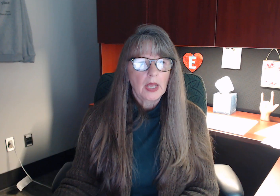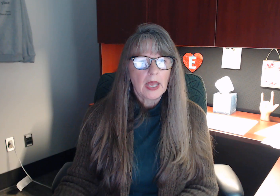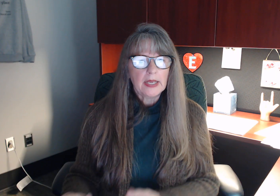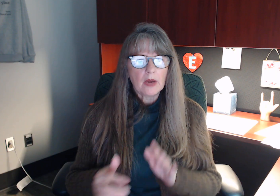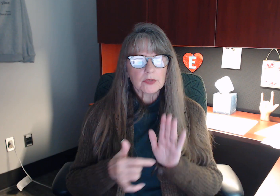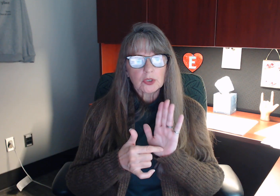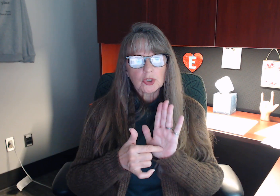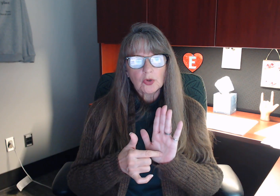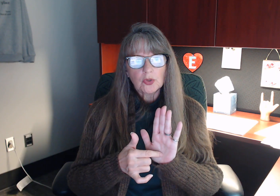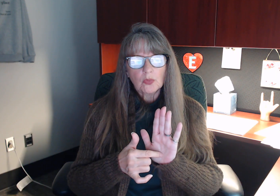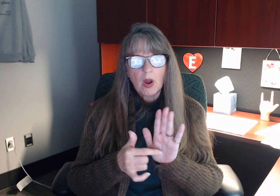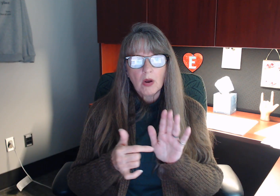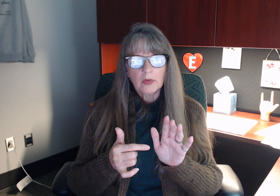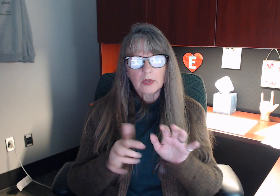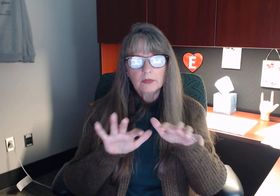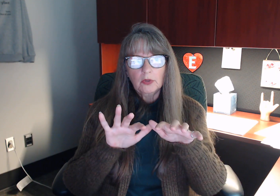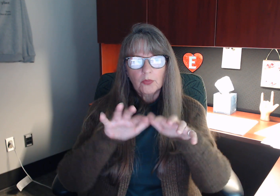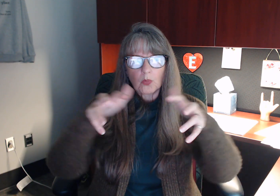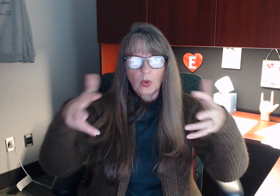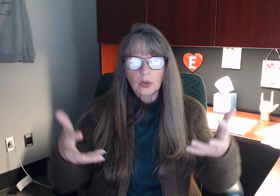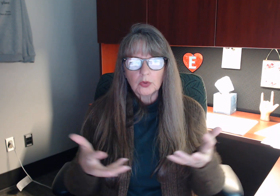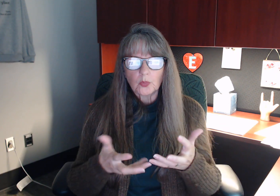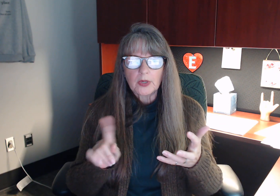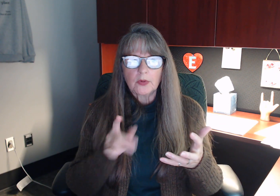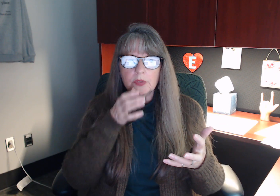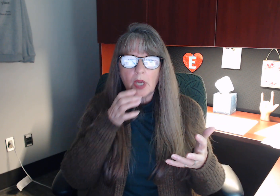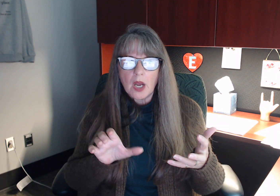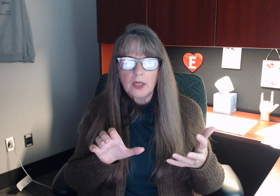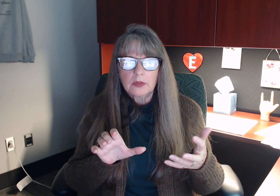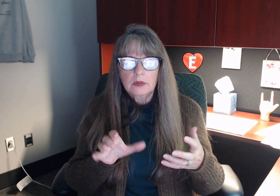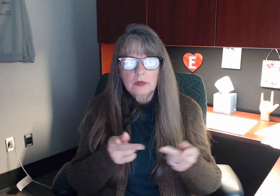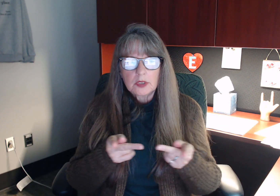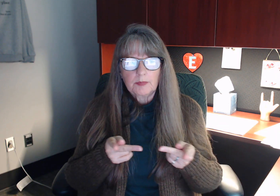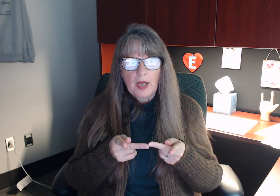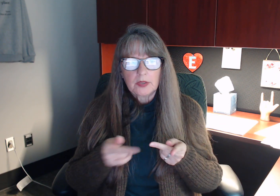And now it's going to show you all, the world where there's the hot spots